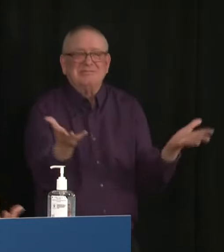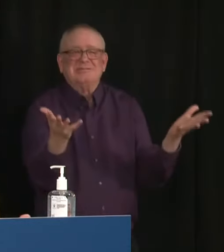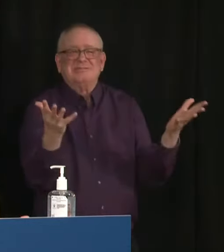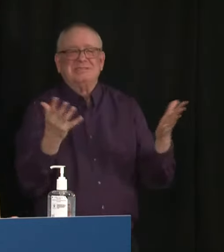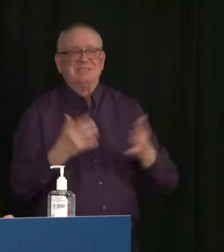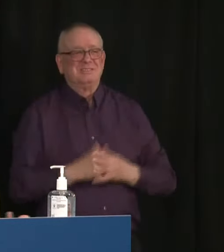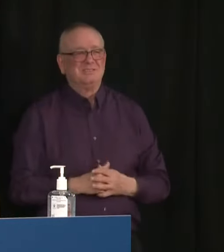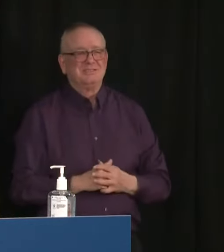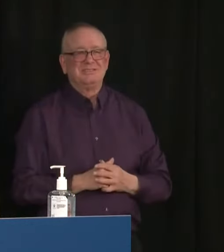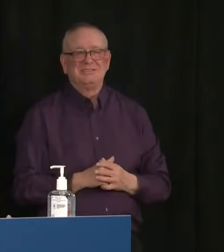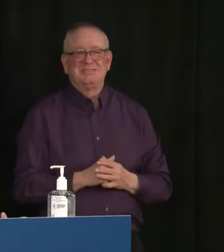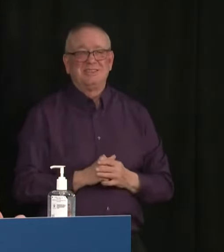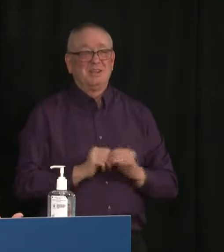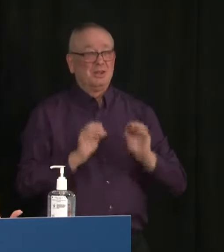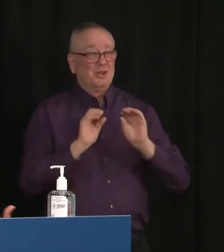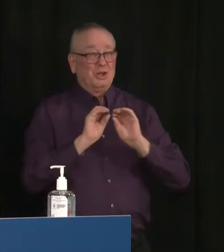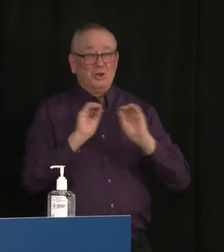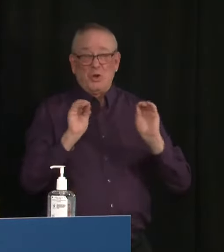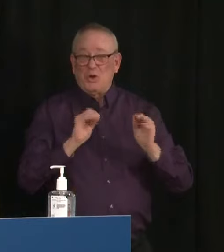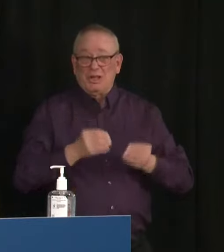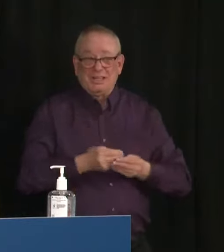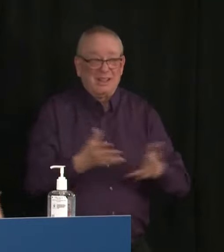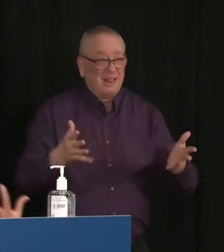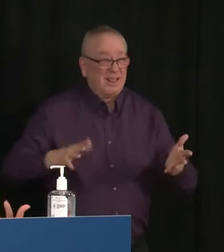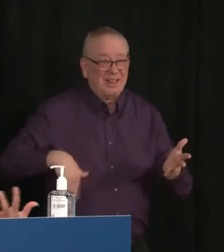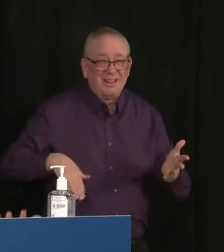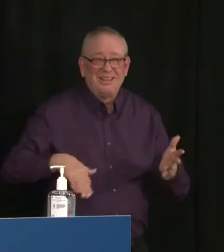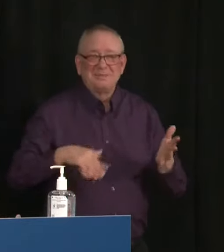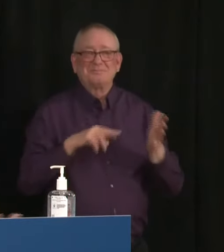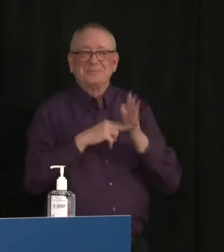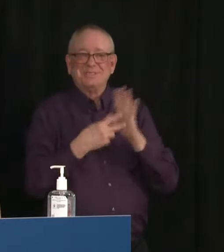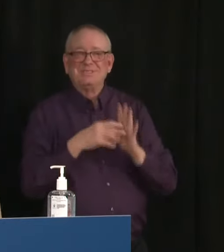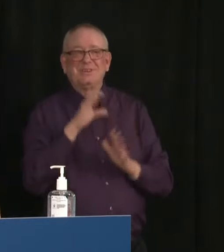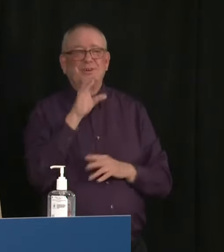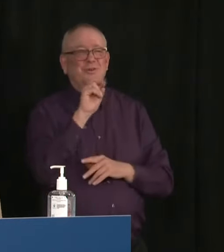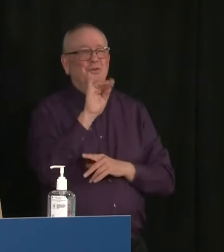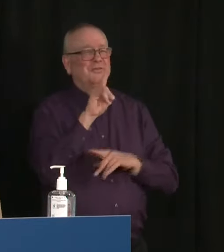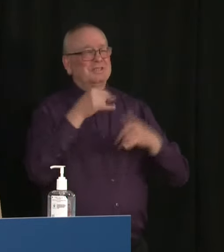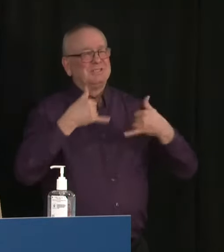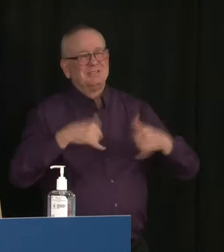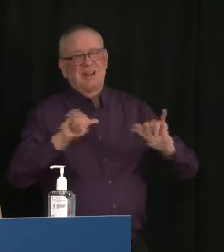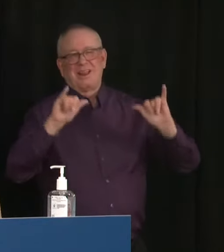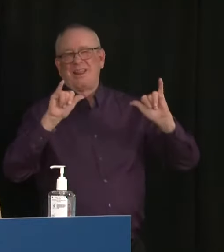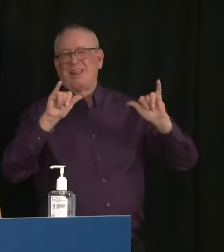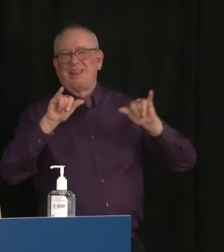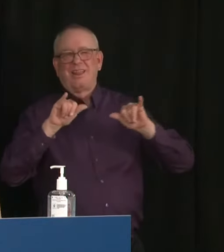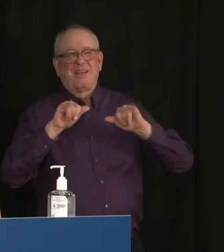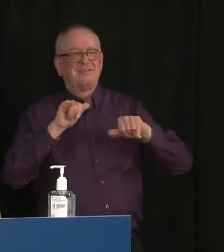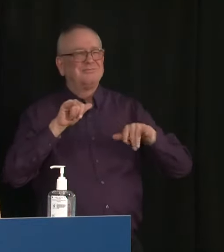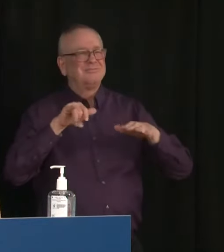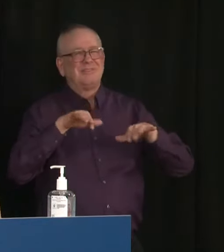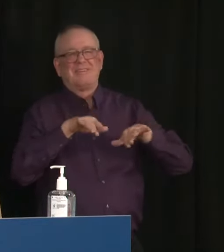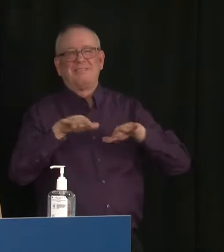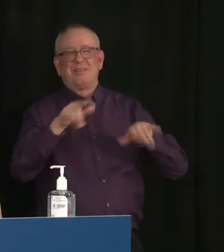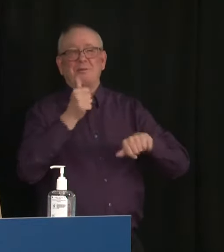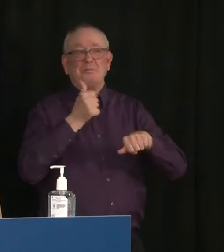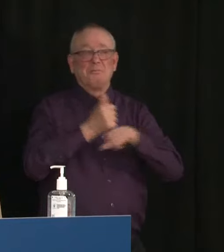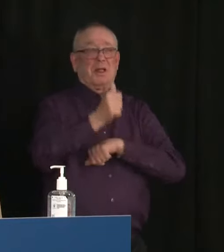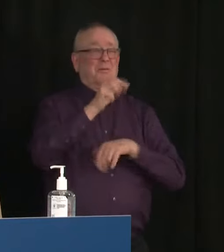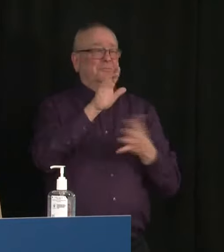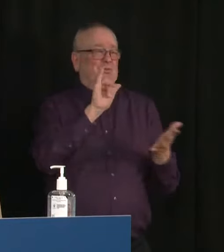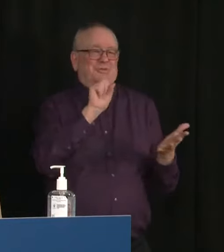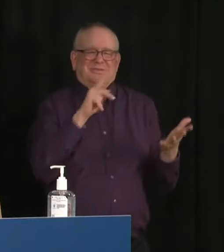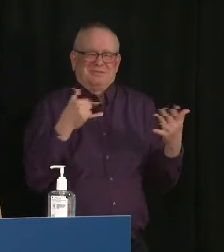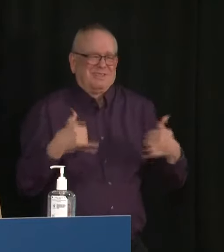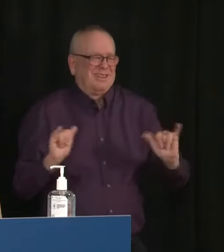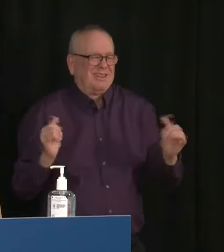our communities, to our healthcare system, and so no single person can carry that message. So one of the really key things that we're doing is,